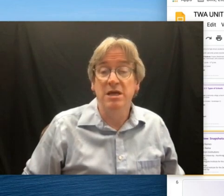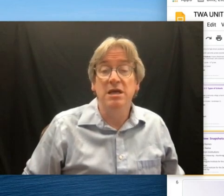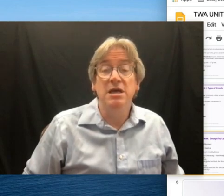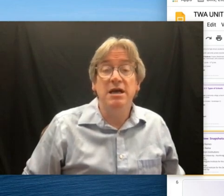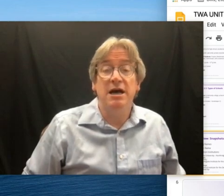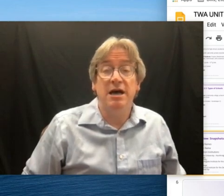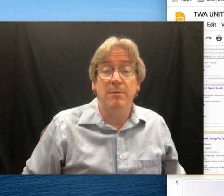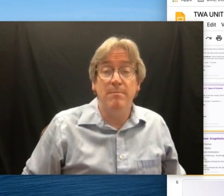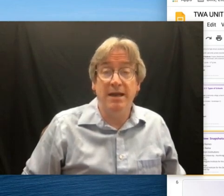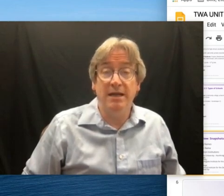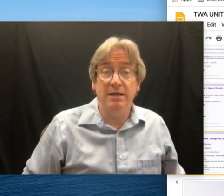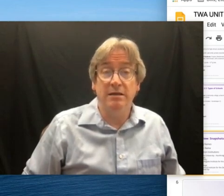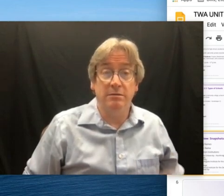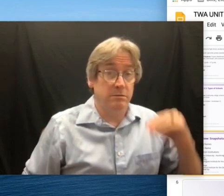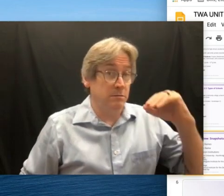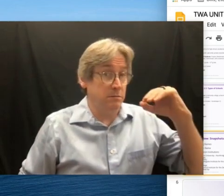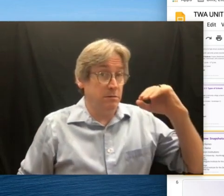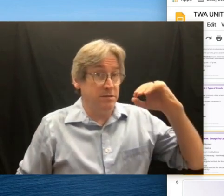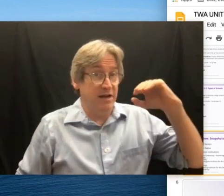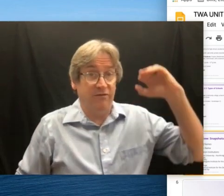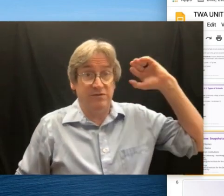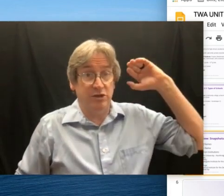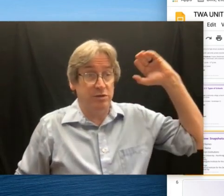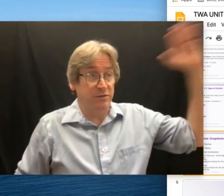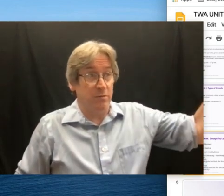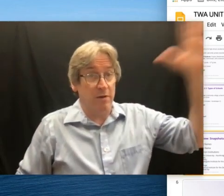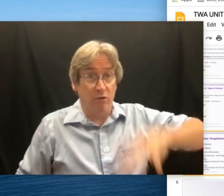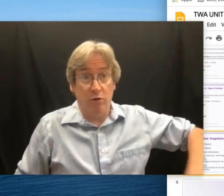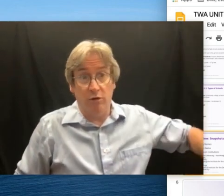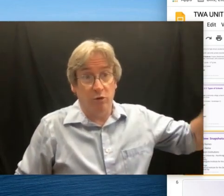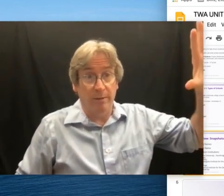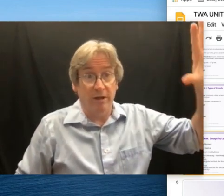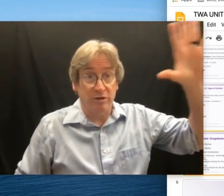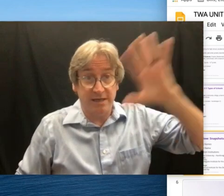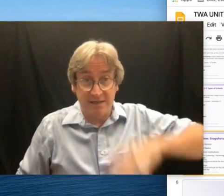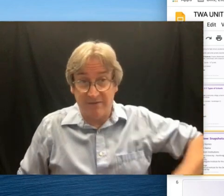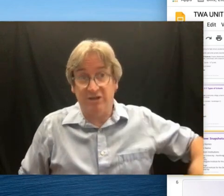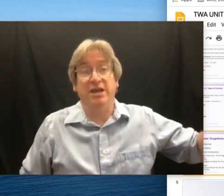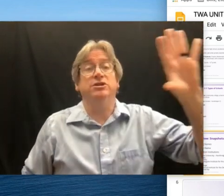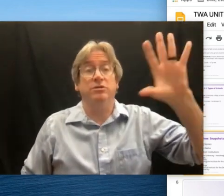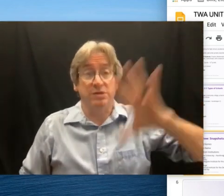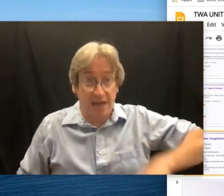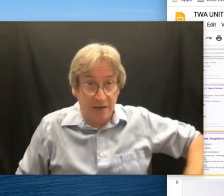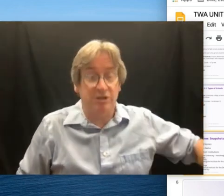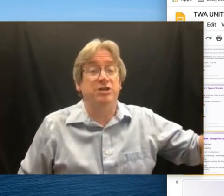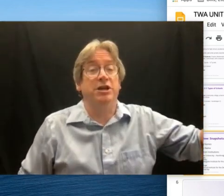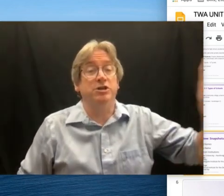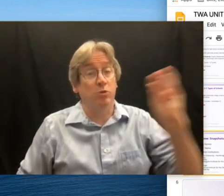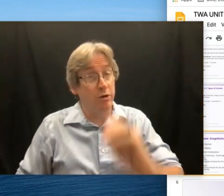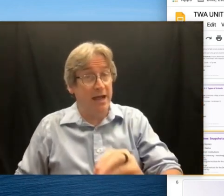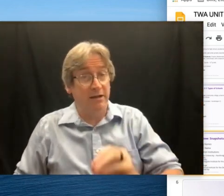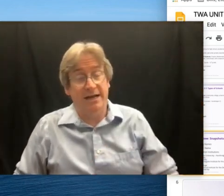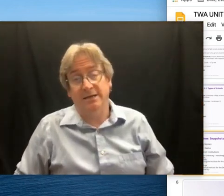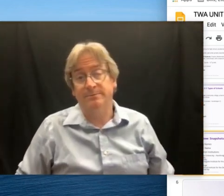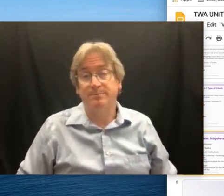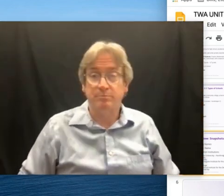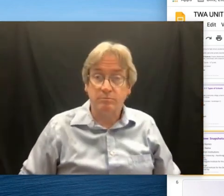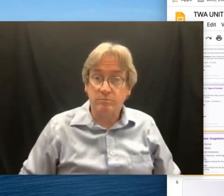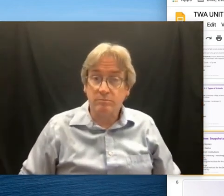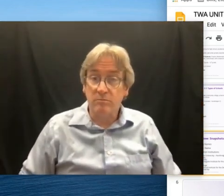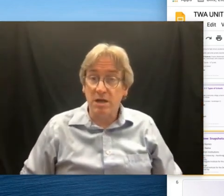believe. Many deaf students from around the world, or people interested in deaf education or sign language education, will go to